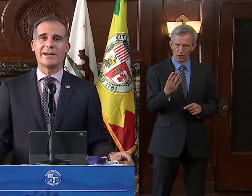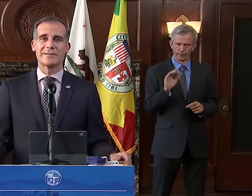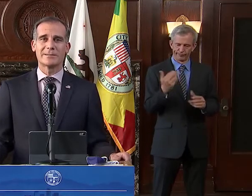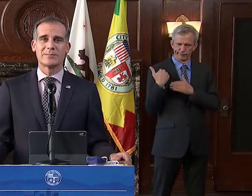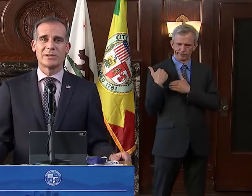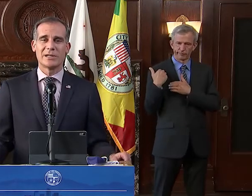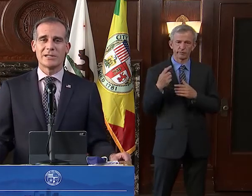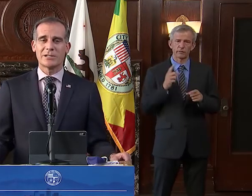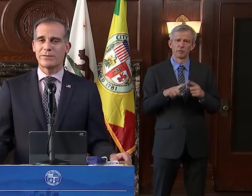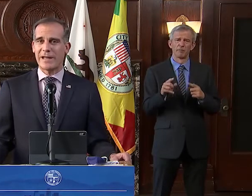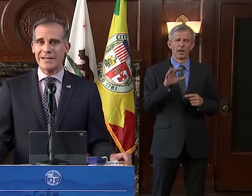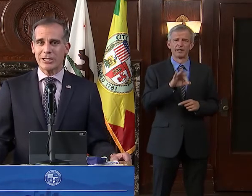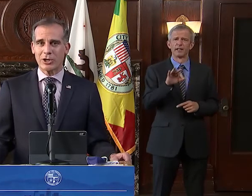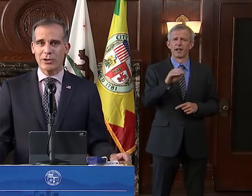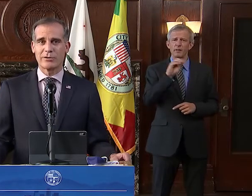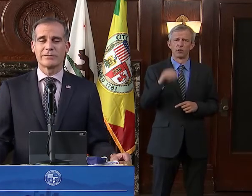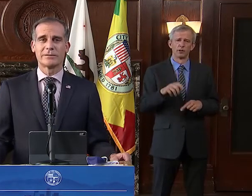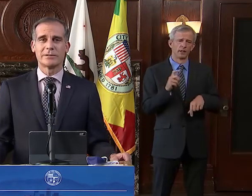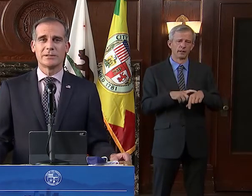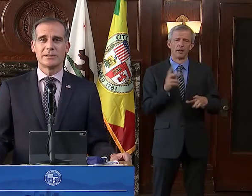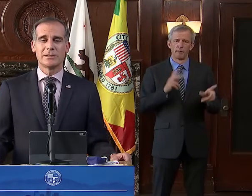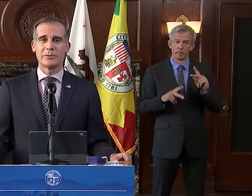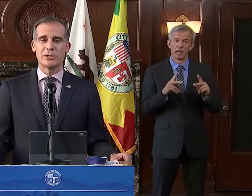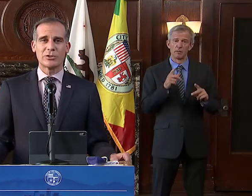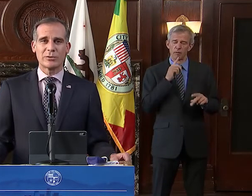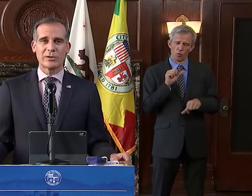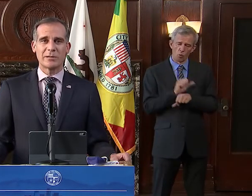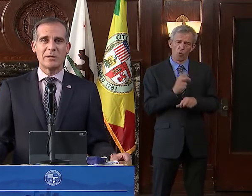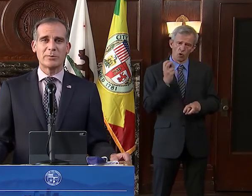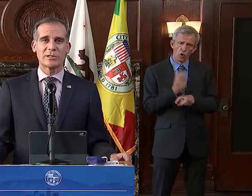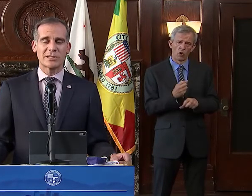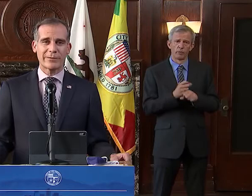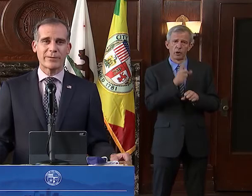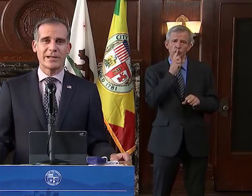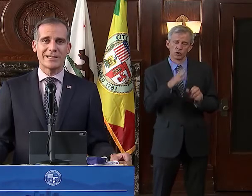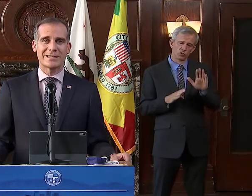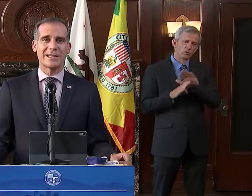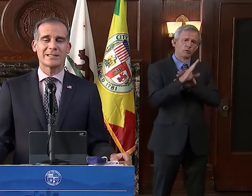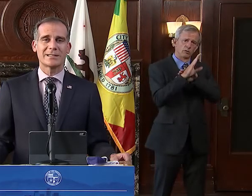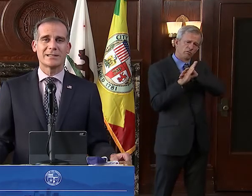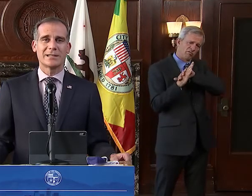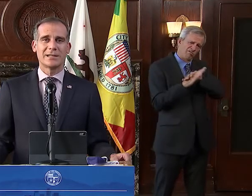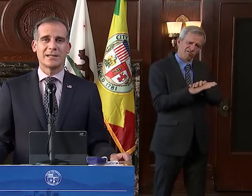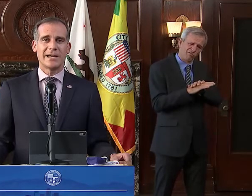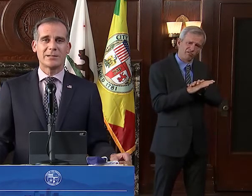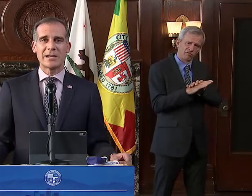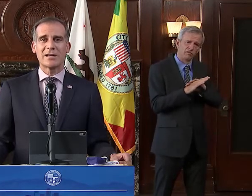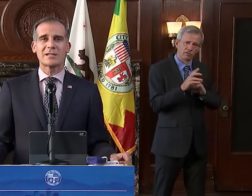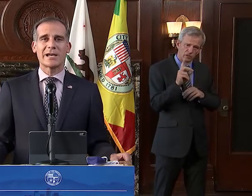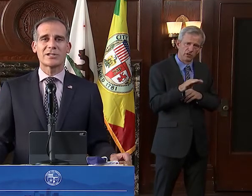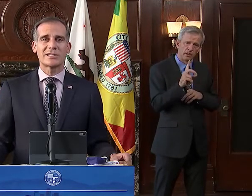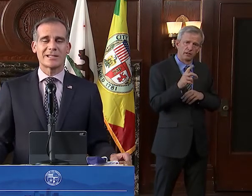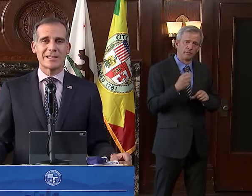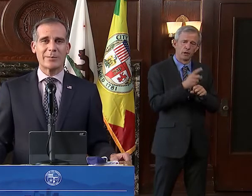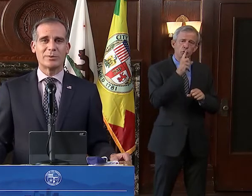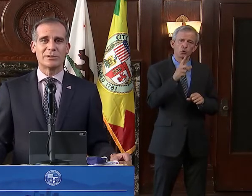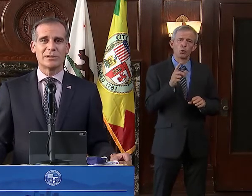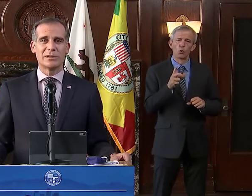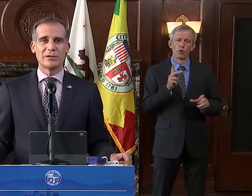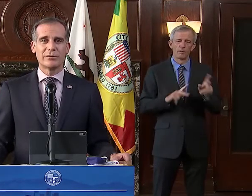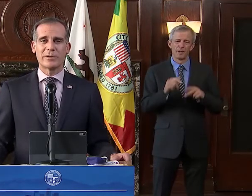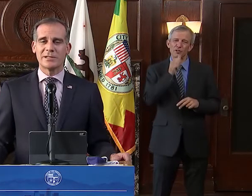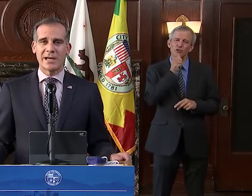save lives, to flatten a curve, to ensure that people's suffering is lessened, and to make Los Angeles an